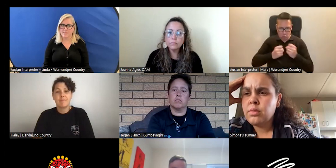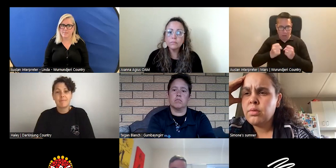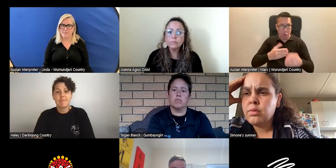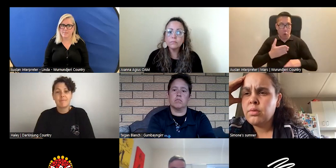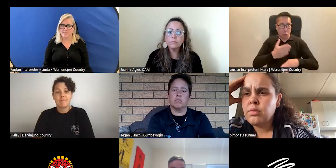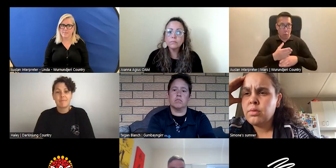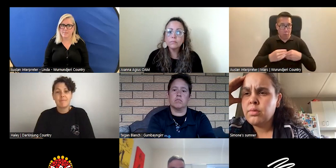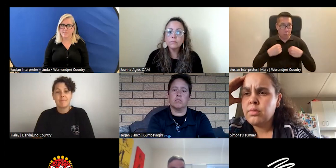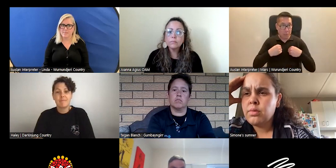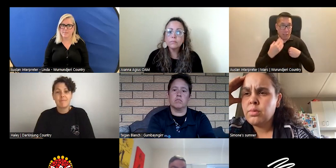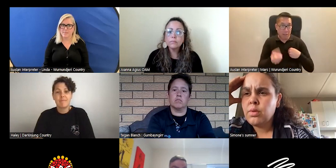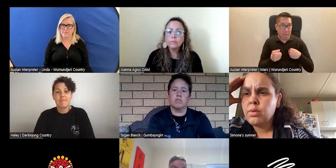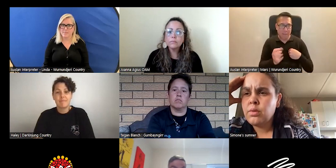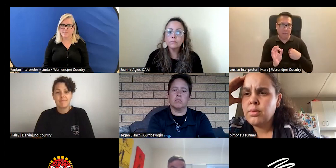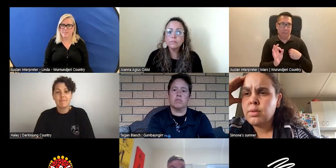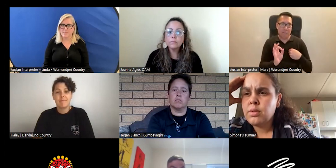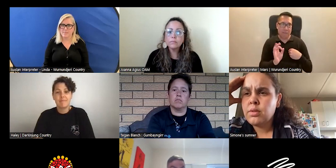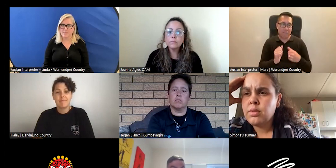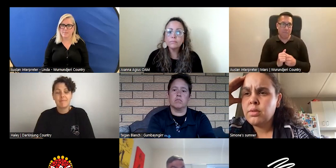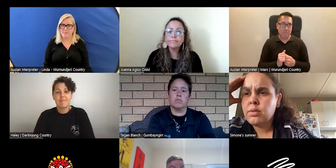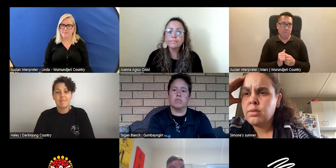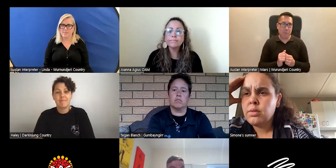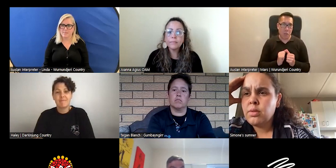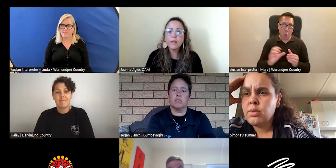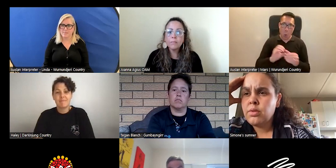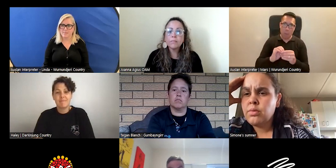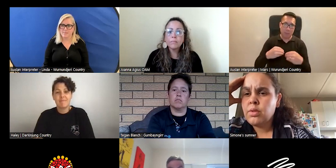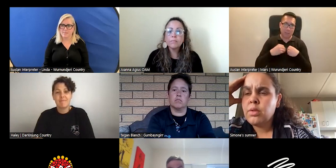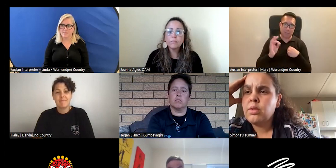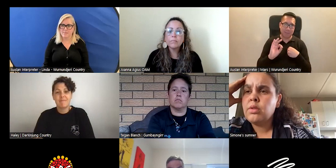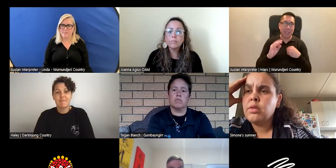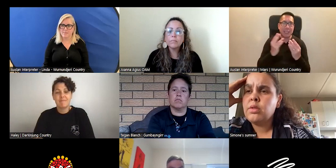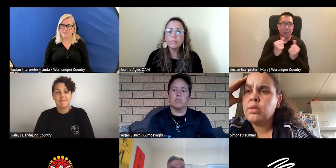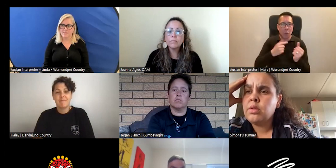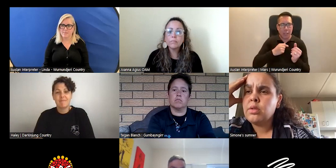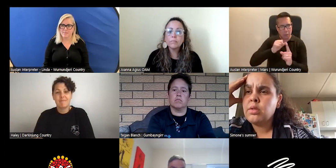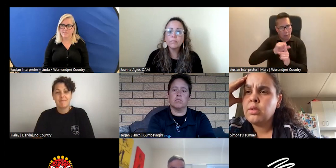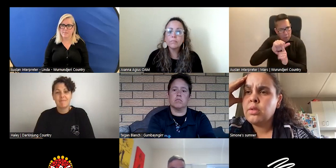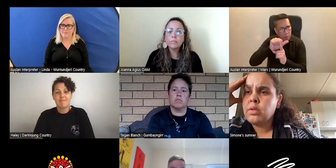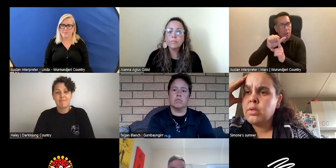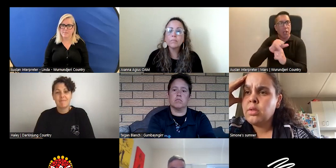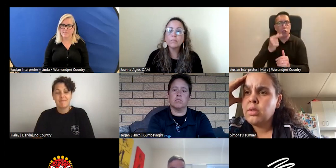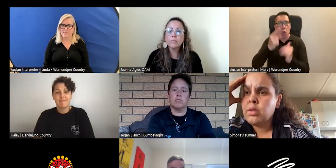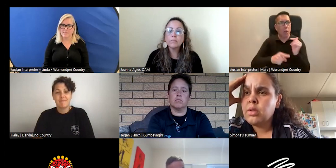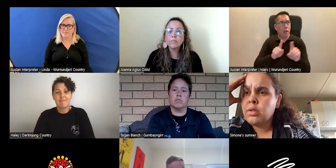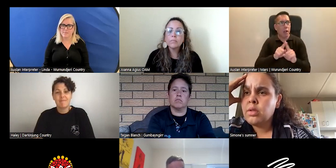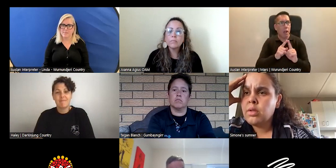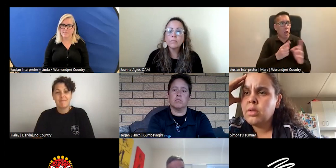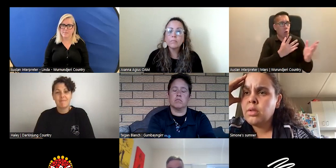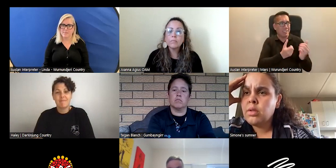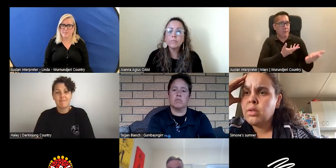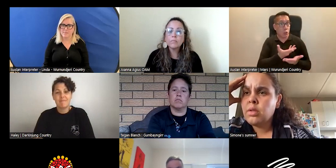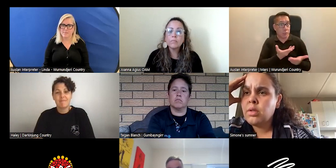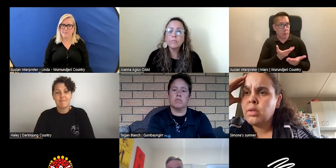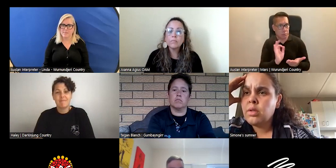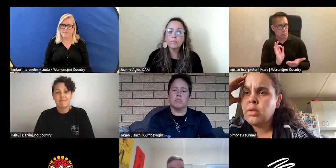business. So it's something that probably needs to be looked at and sharpened out, in terms of it's not all about receiving services